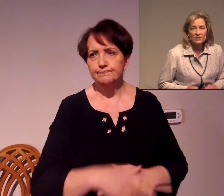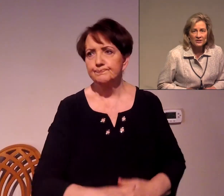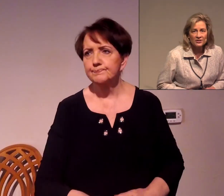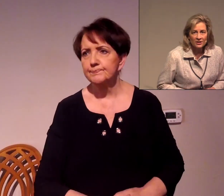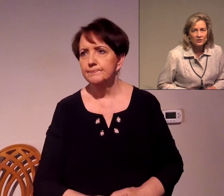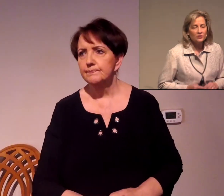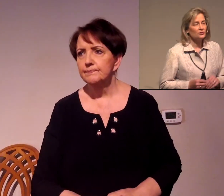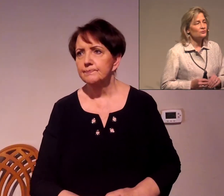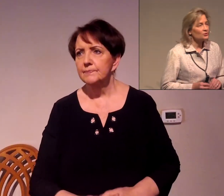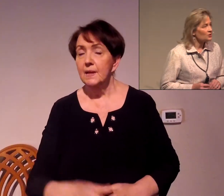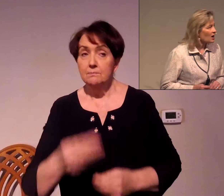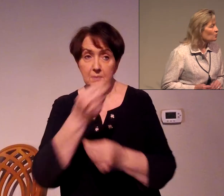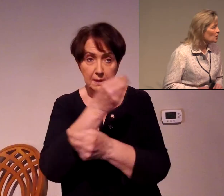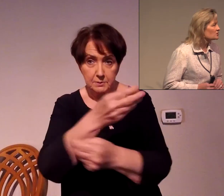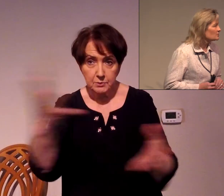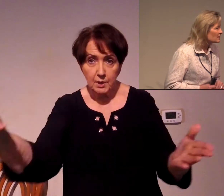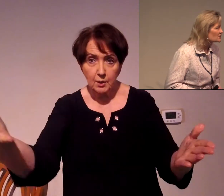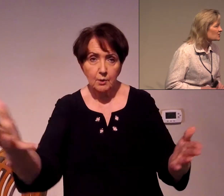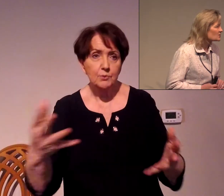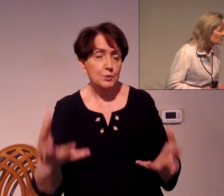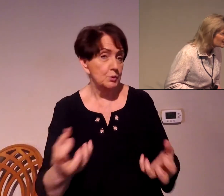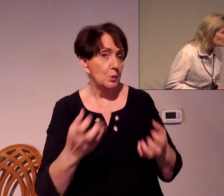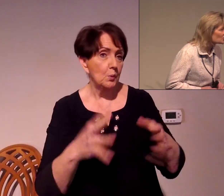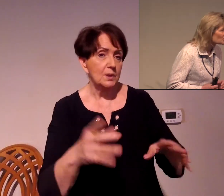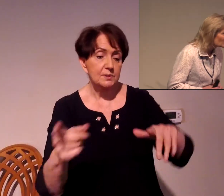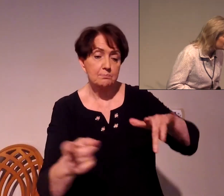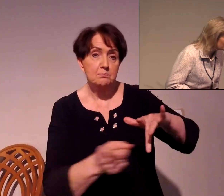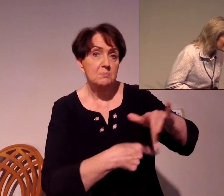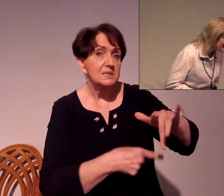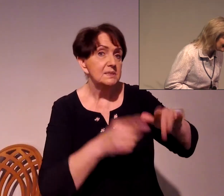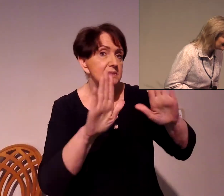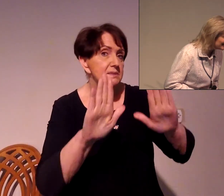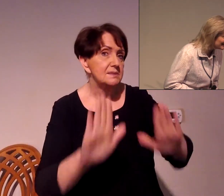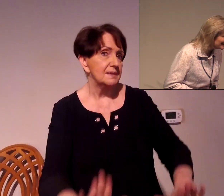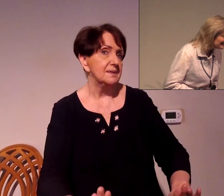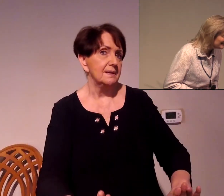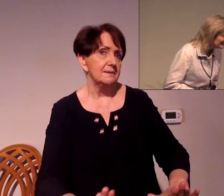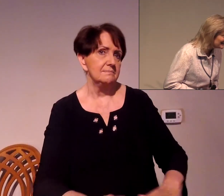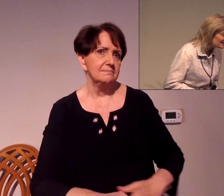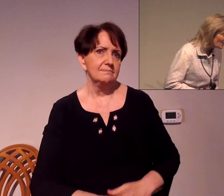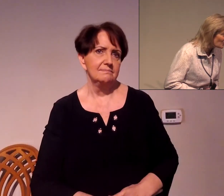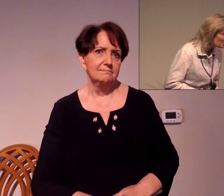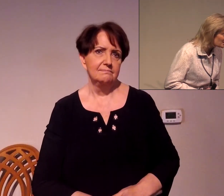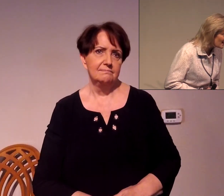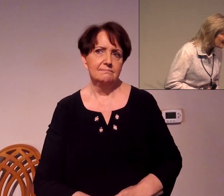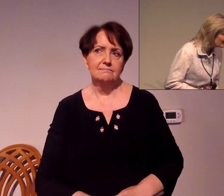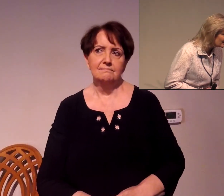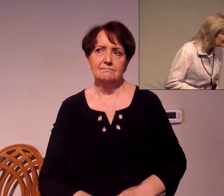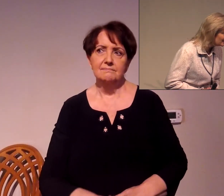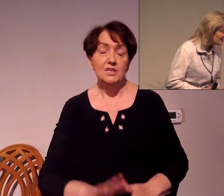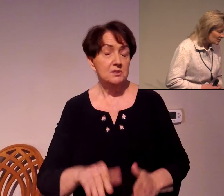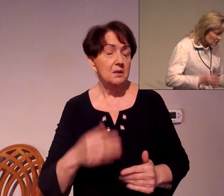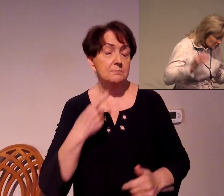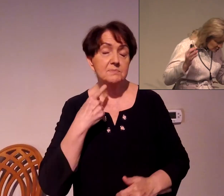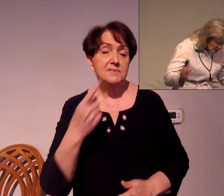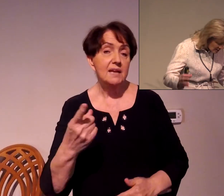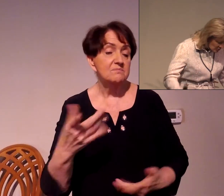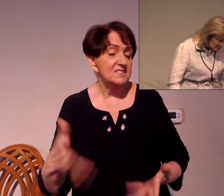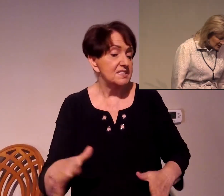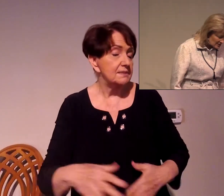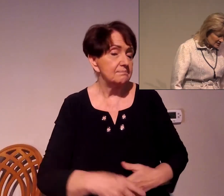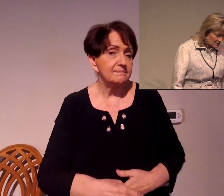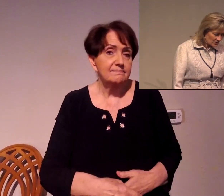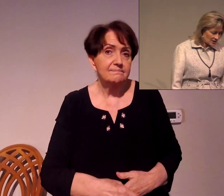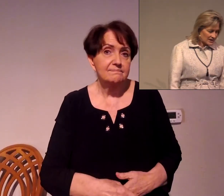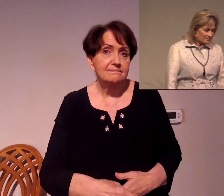So I'm just telling you, you do not want to miss a single Sunday. That's all I'm going to say. You do not